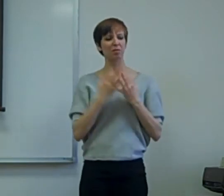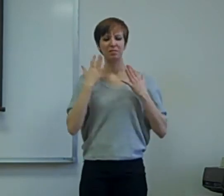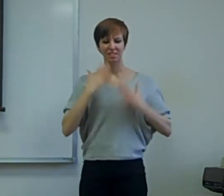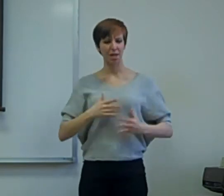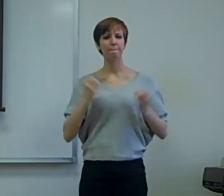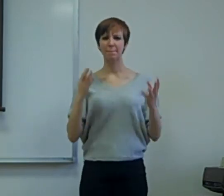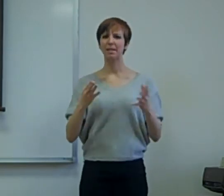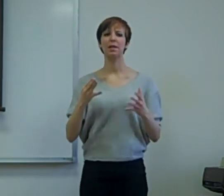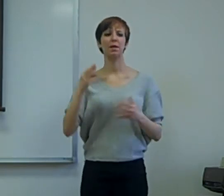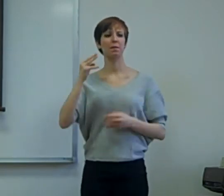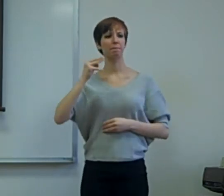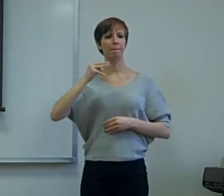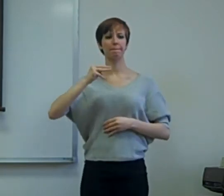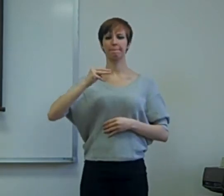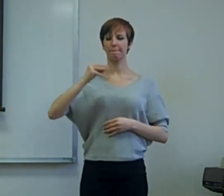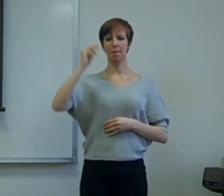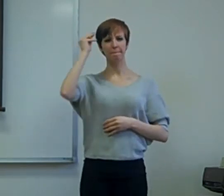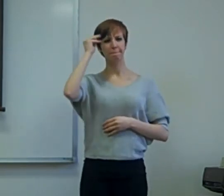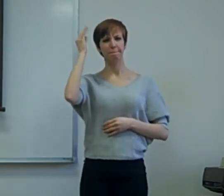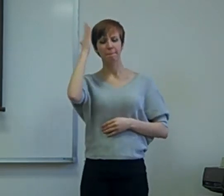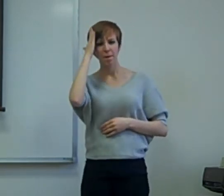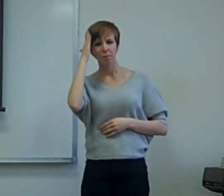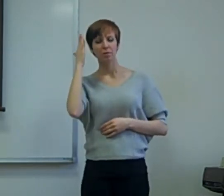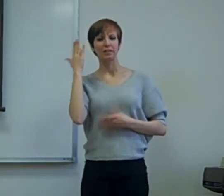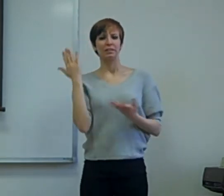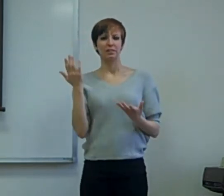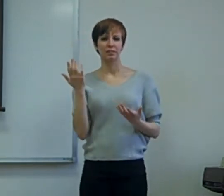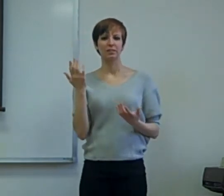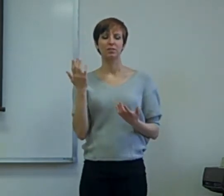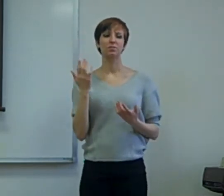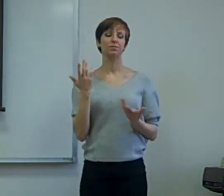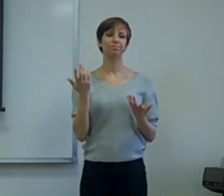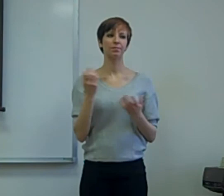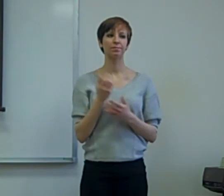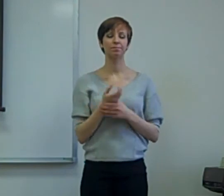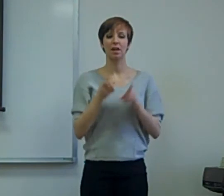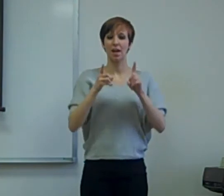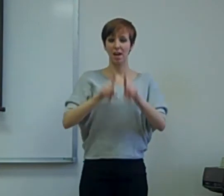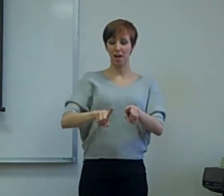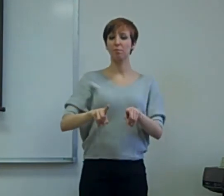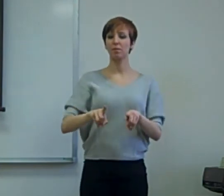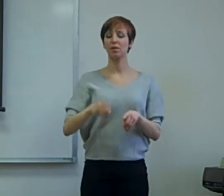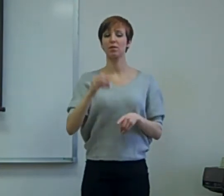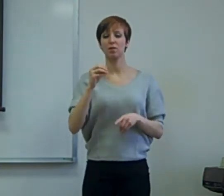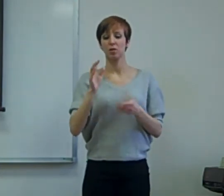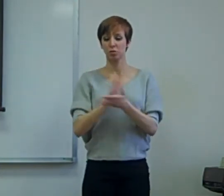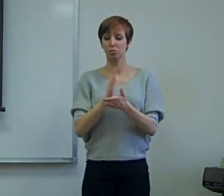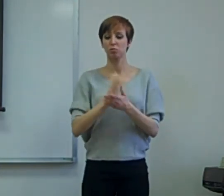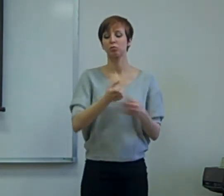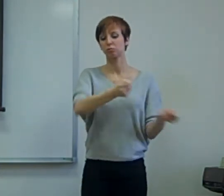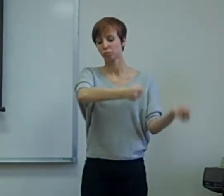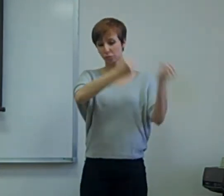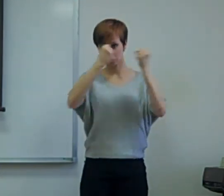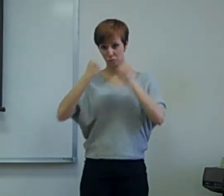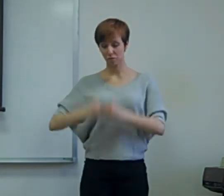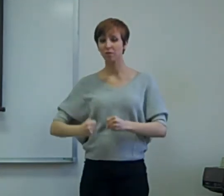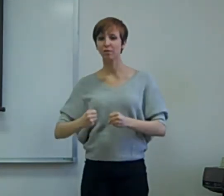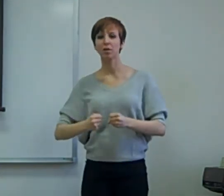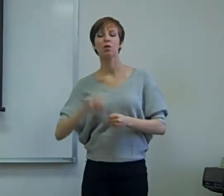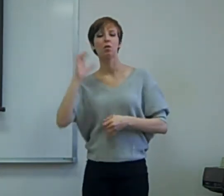farm. And so one day I was driving home from school here, and I had the radio off, as I frequently do, just to have a little peace in my life, and to listen to see